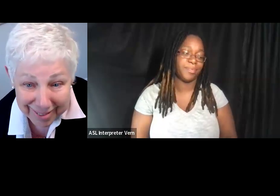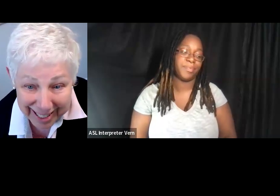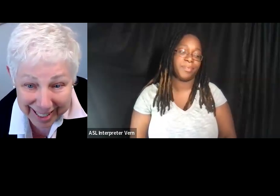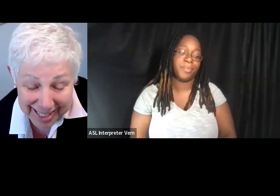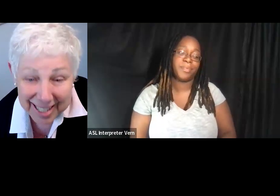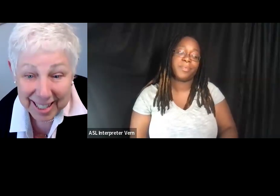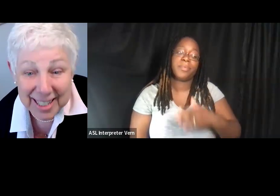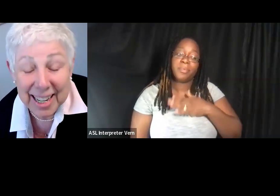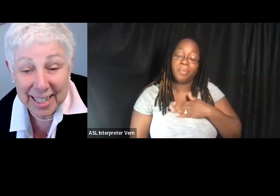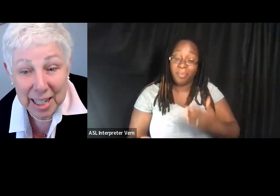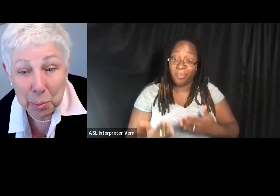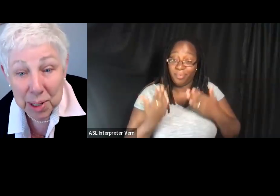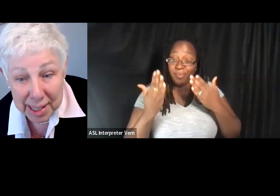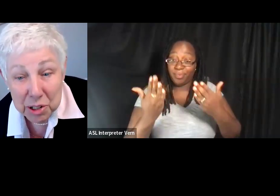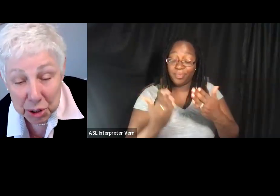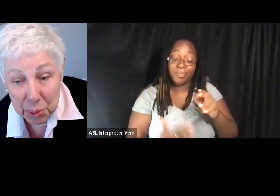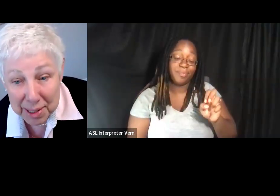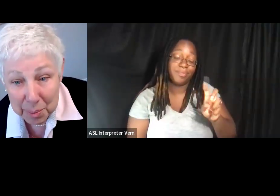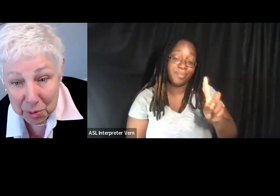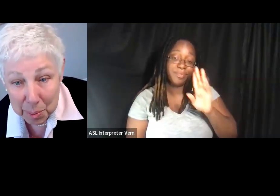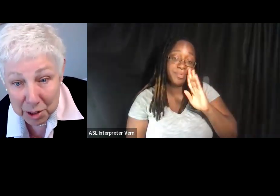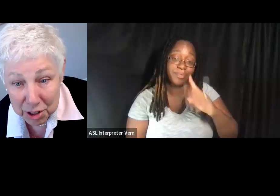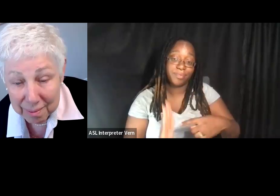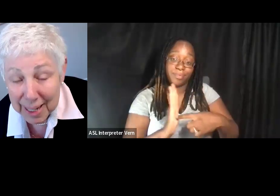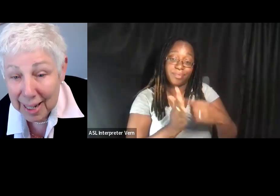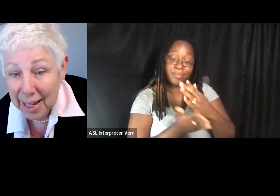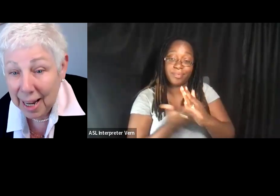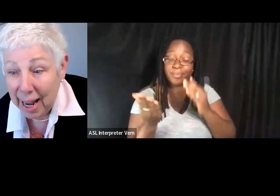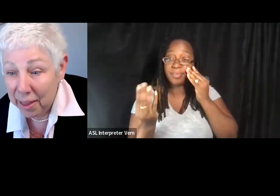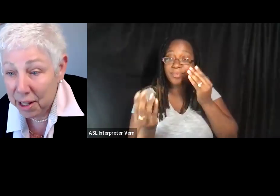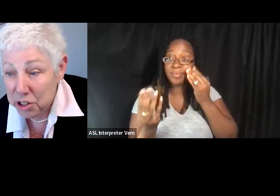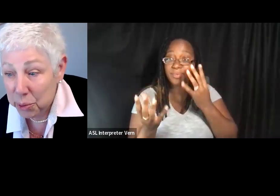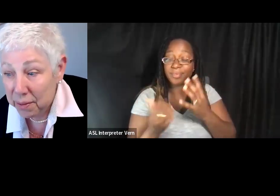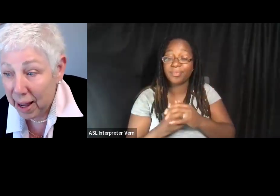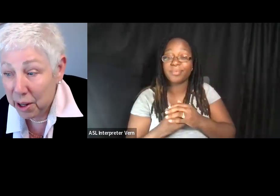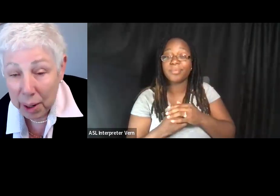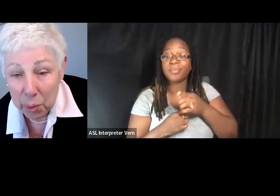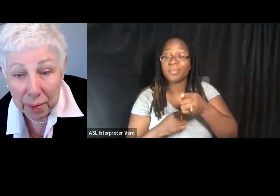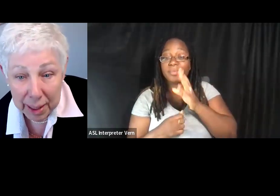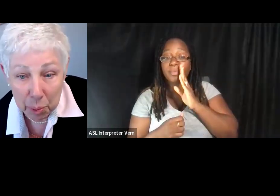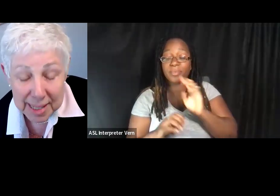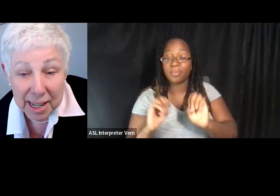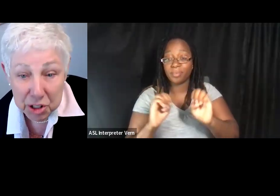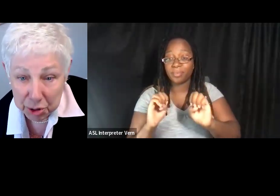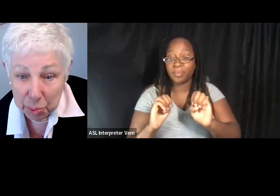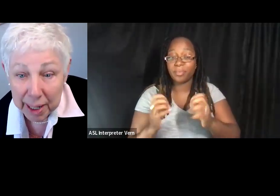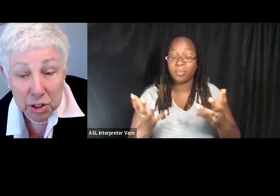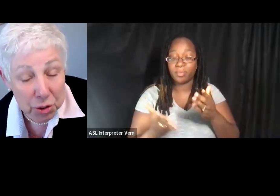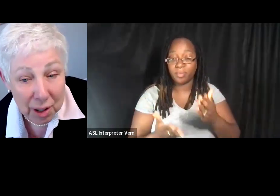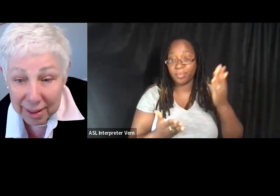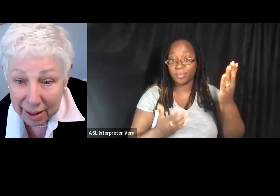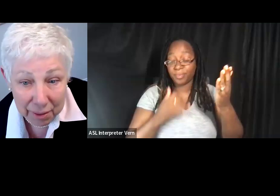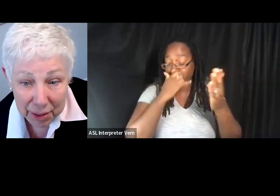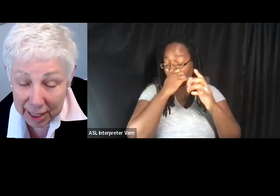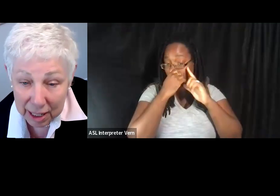suggestion is that the ED presents you with some information and that you evaluate what they present you, because